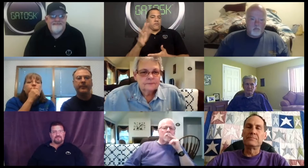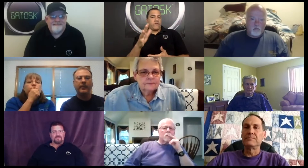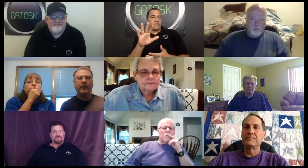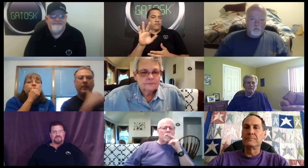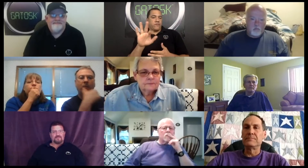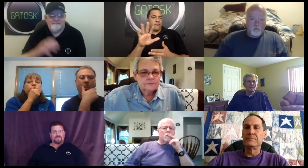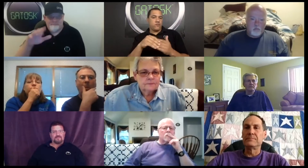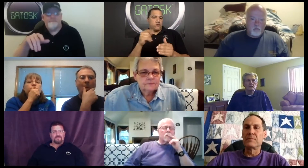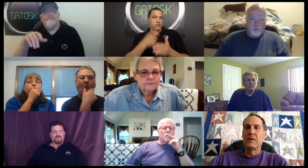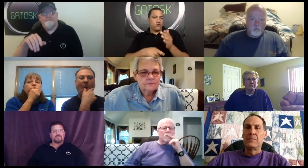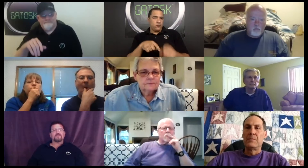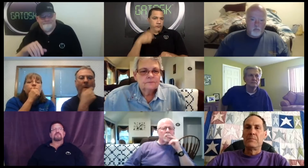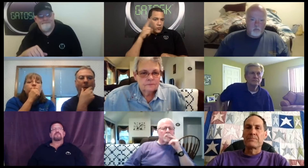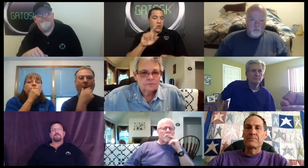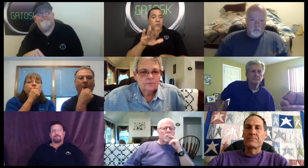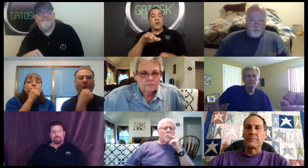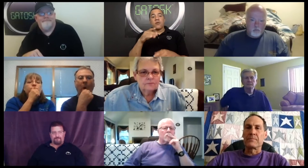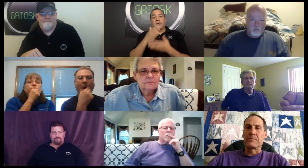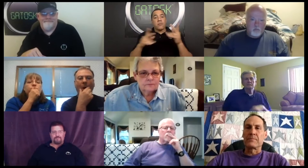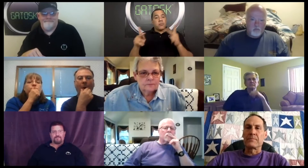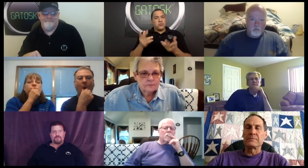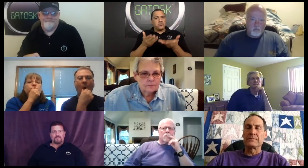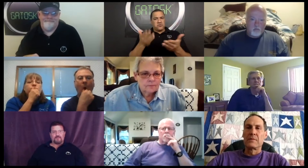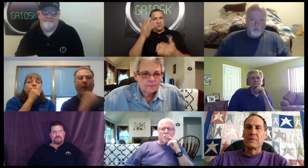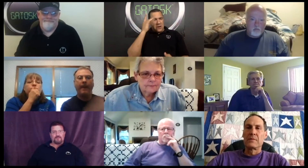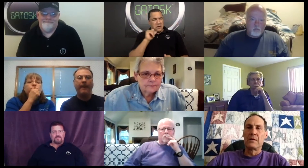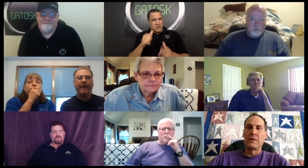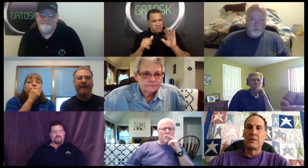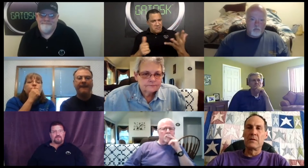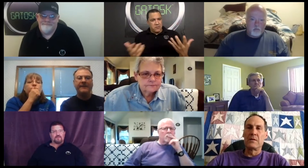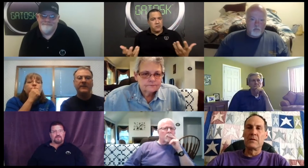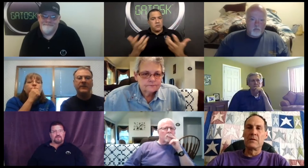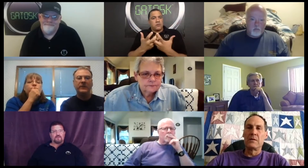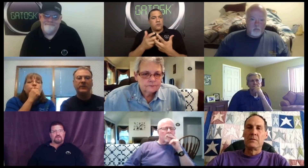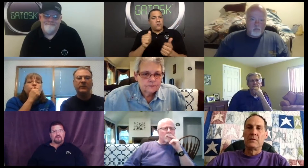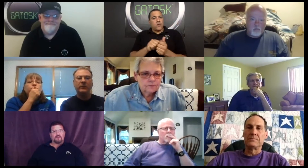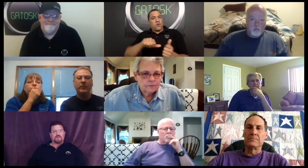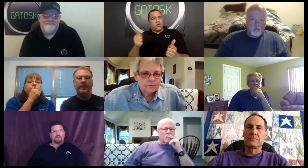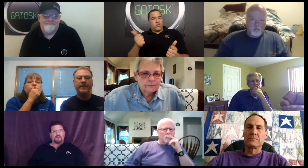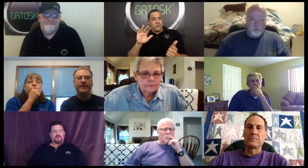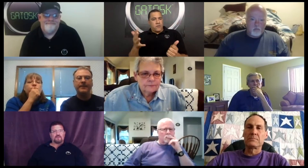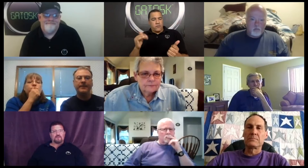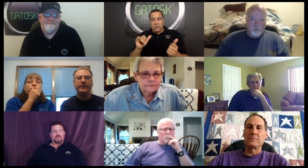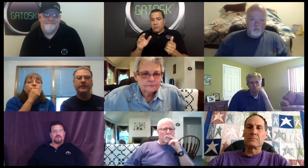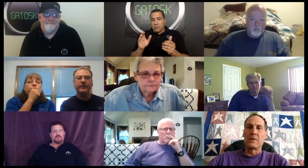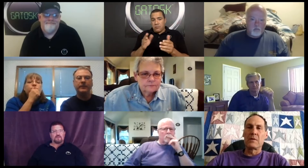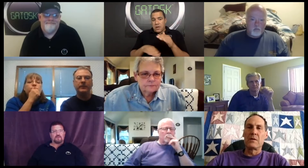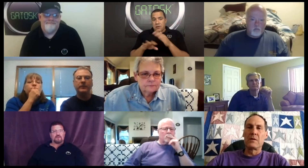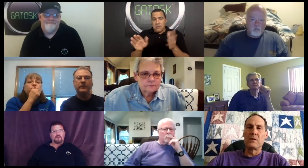So that's what the $5 charge is for. Some people are suggesting, why don't you have $5 merged with the other $5 so